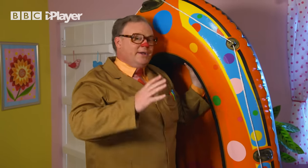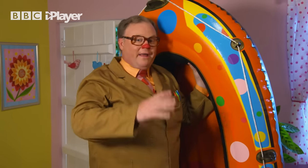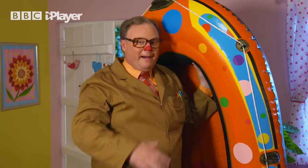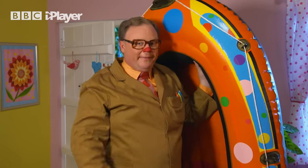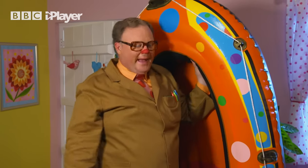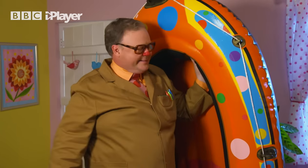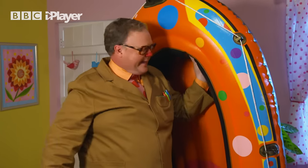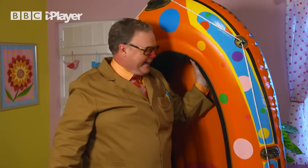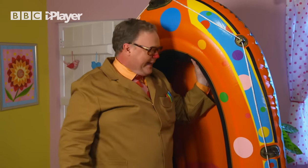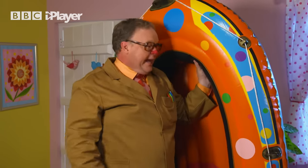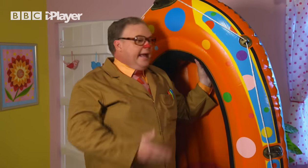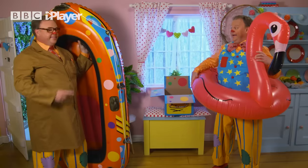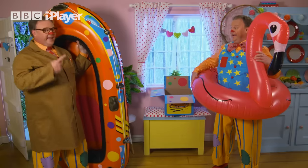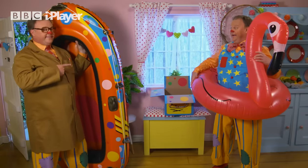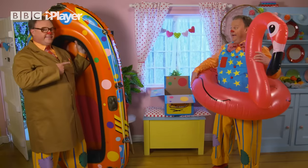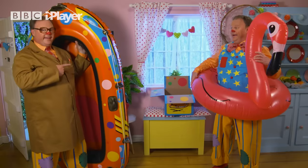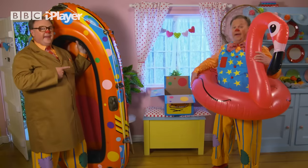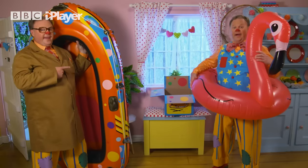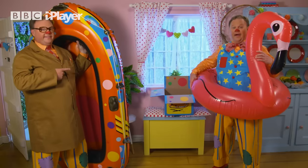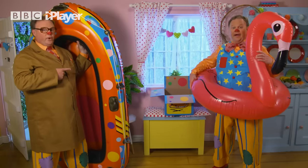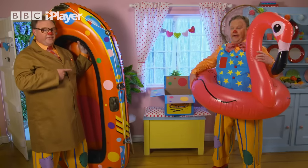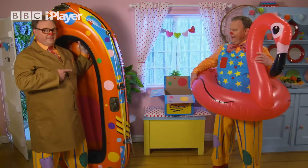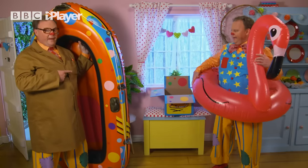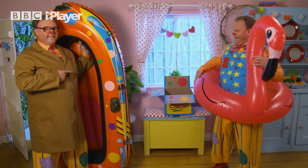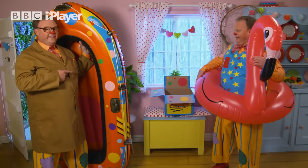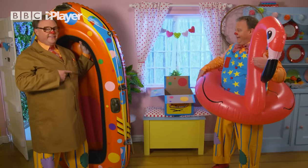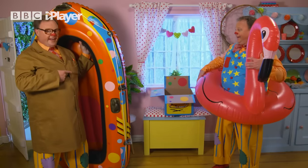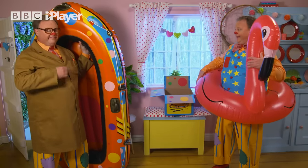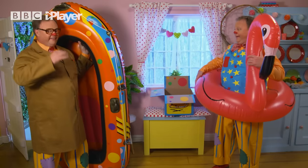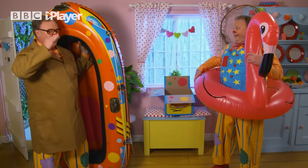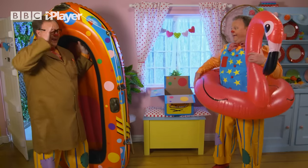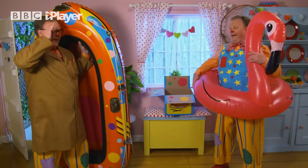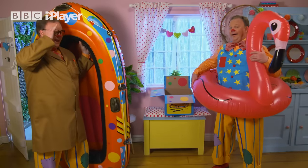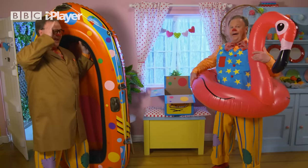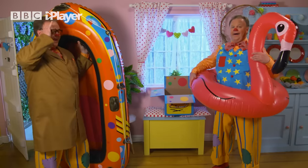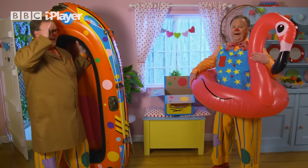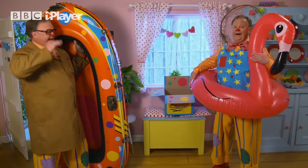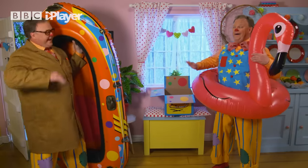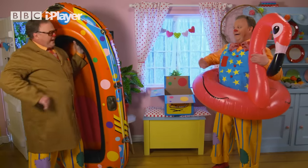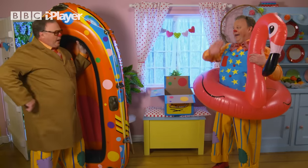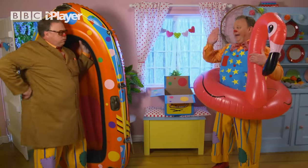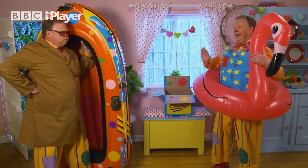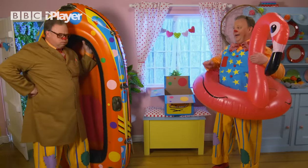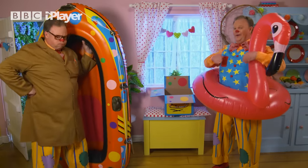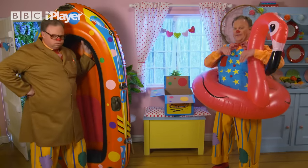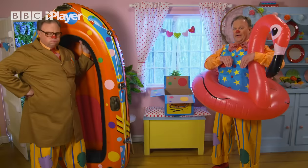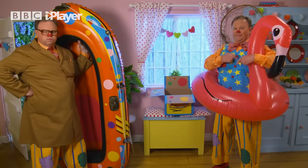Sorry about that. This is your special delivery. Oh, hello,